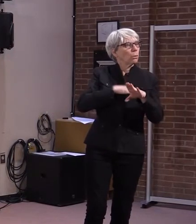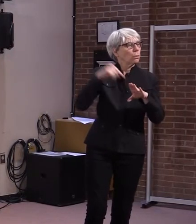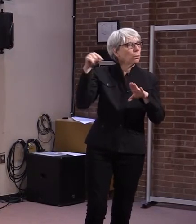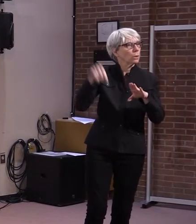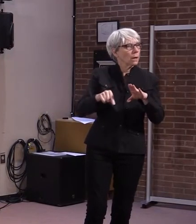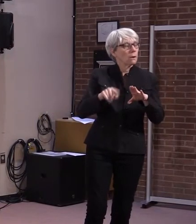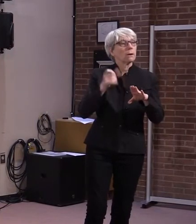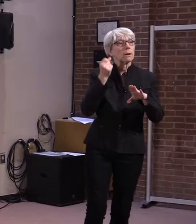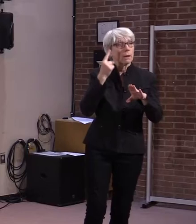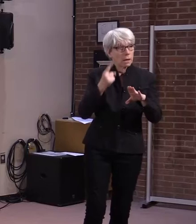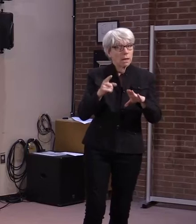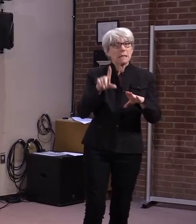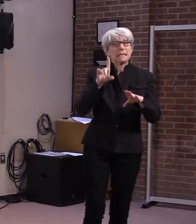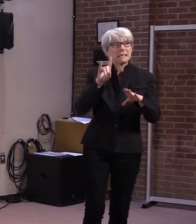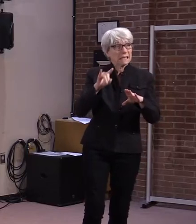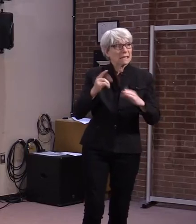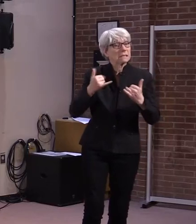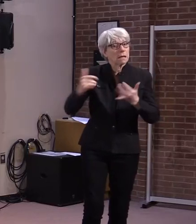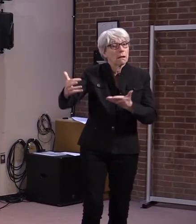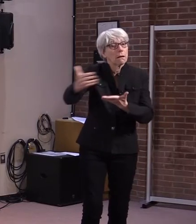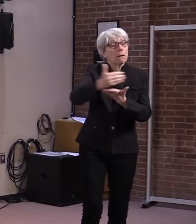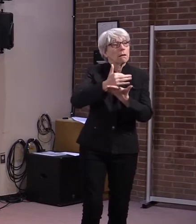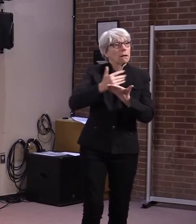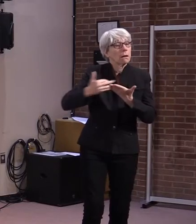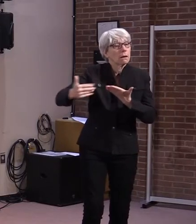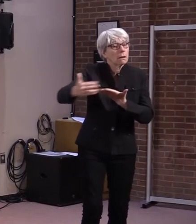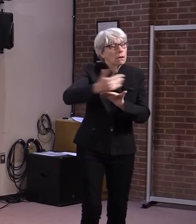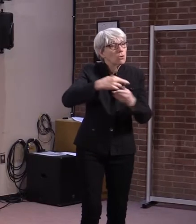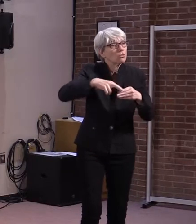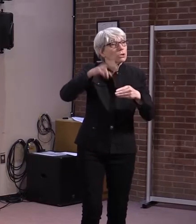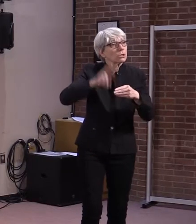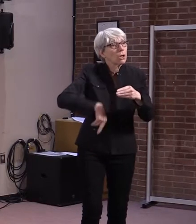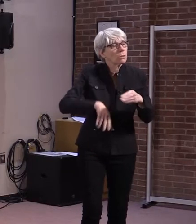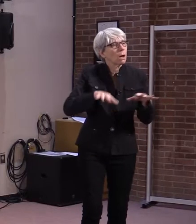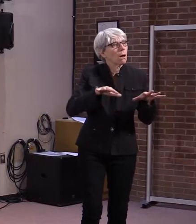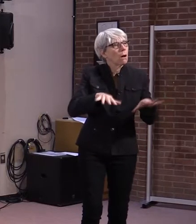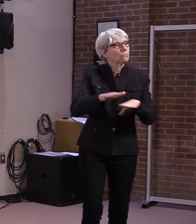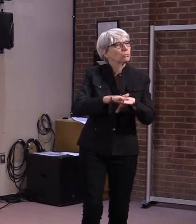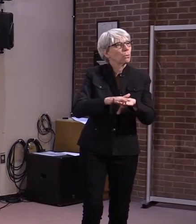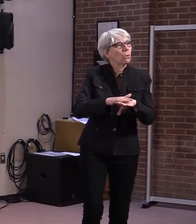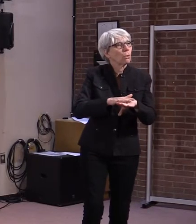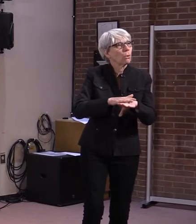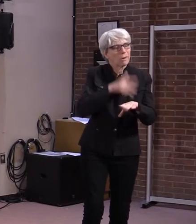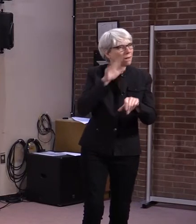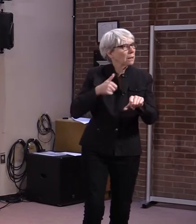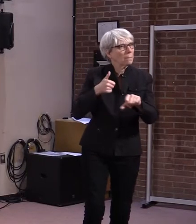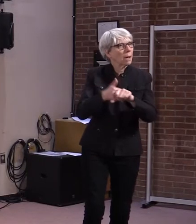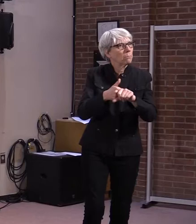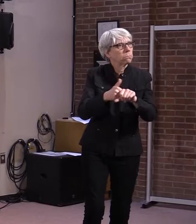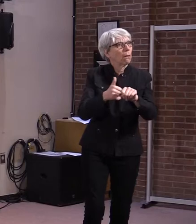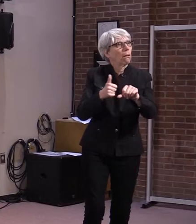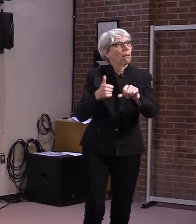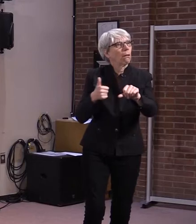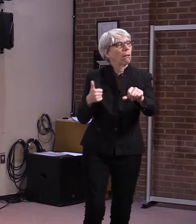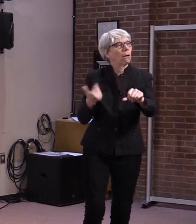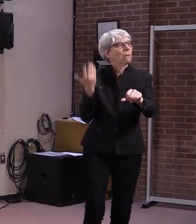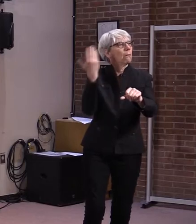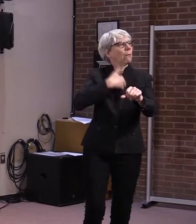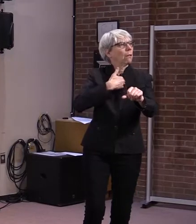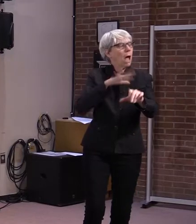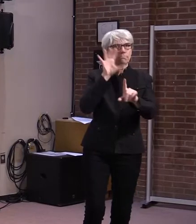being transmitted through the IT system, but at a much slower speed, and thus results were